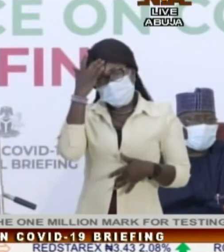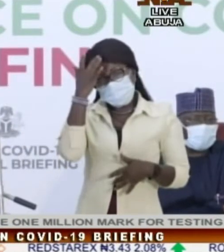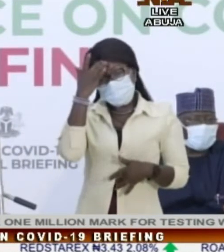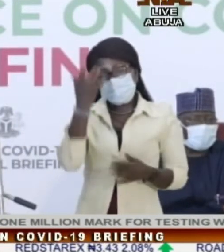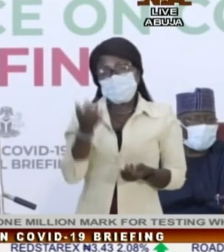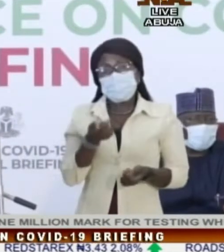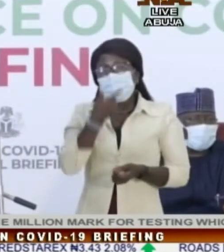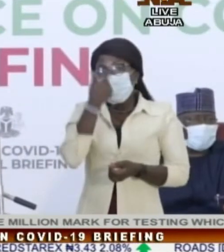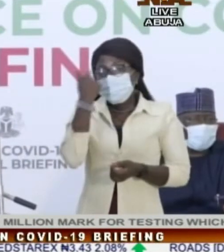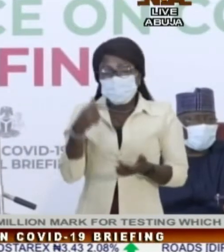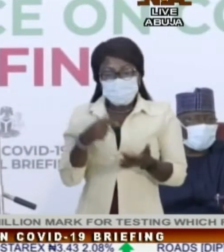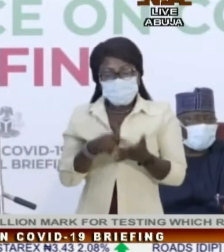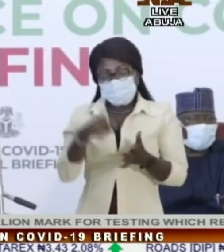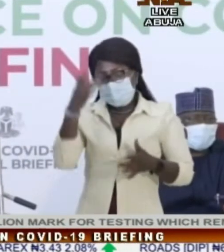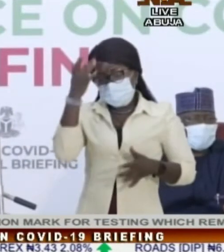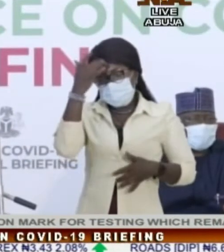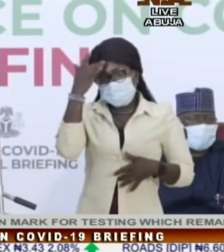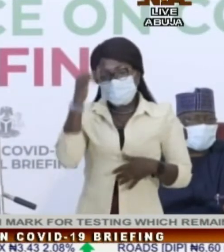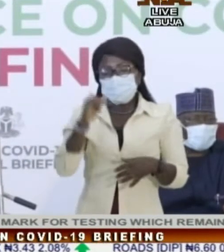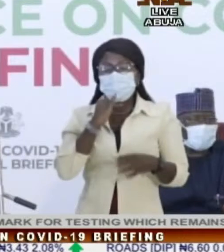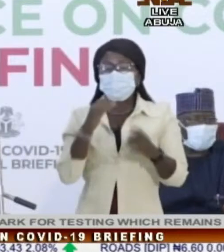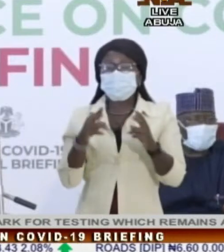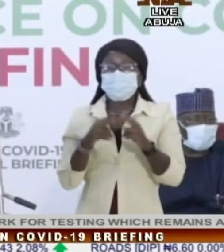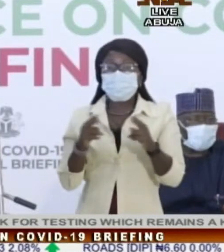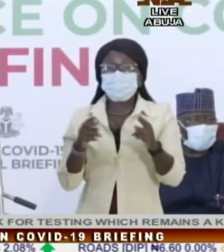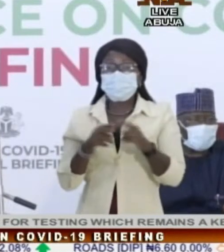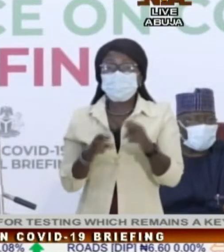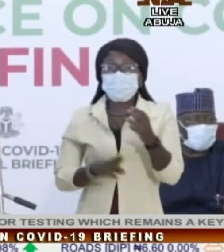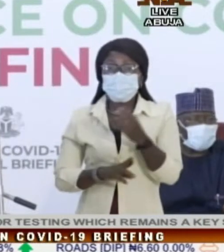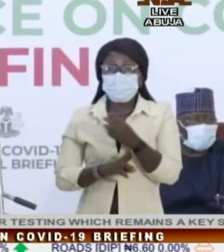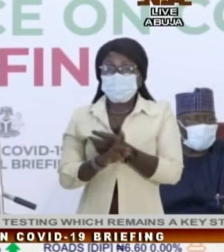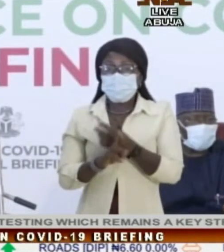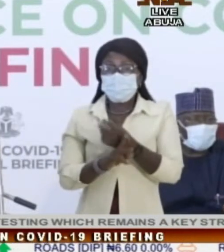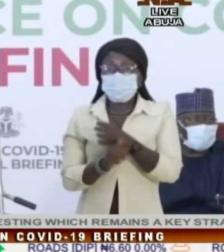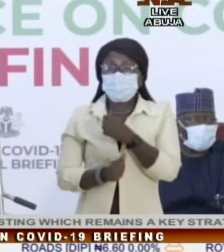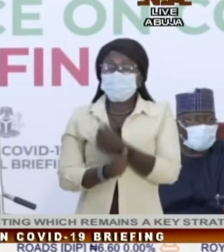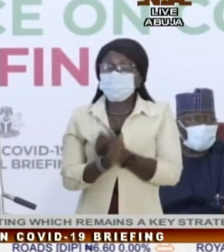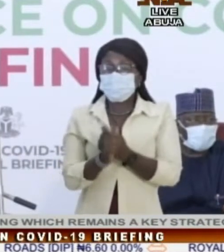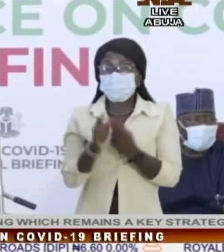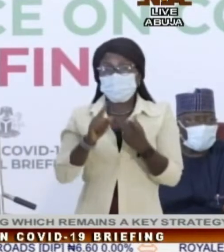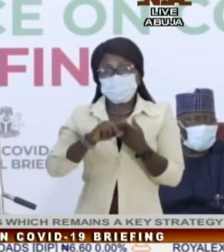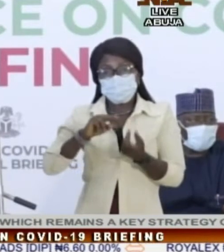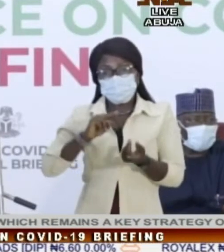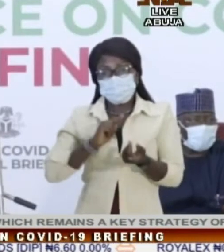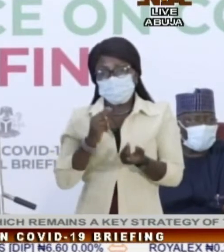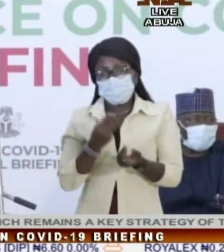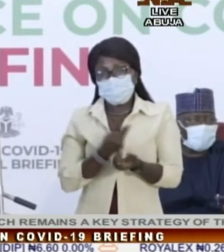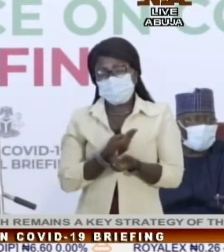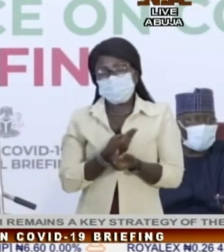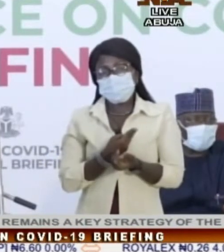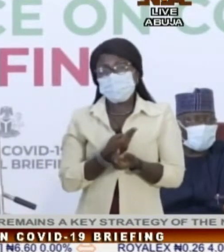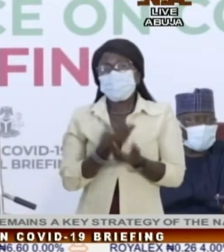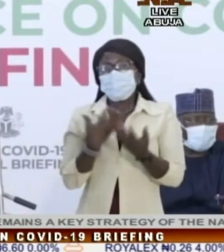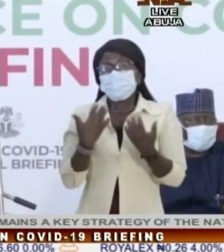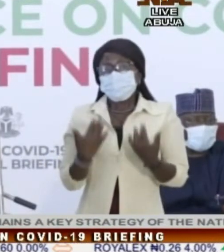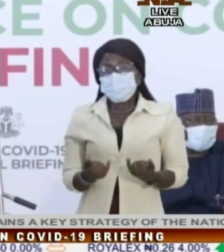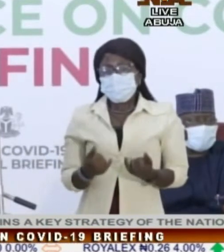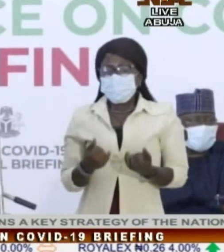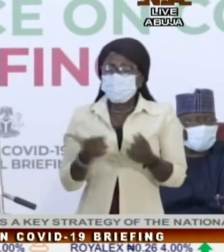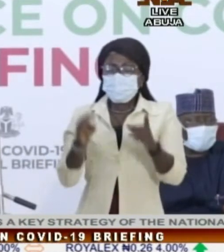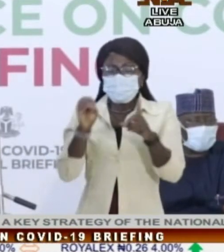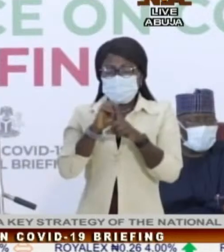to za mu ci gaba da ganin waɗannan adadin mutanen da ke kamuwa a kullum yana karuwa. A jiya, kamar yadda